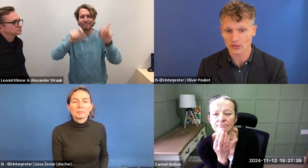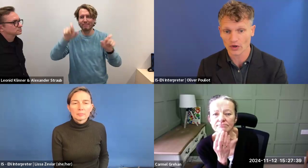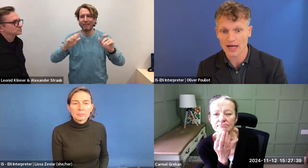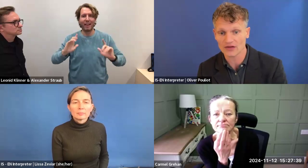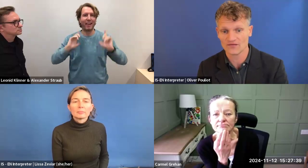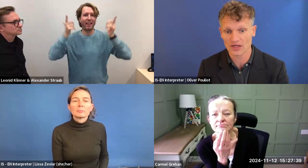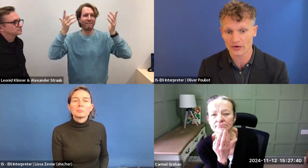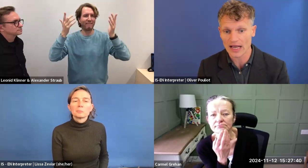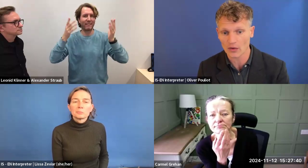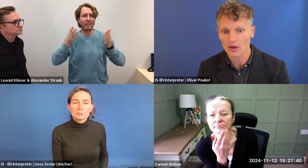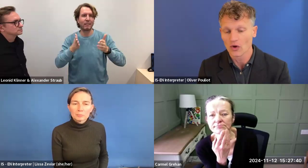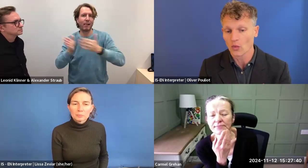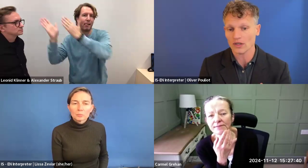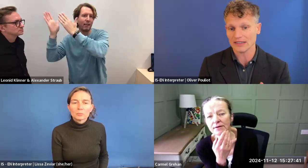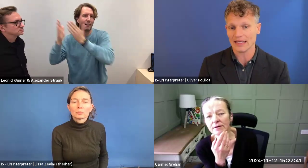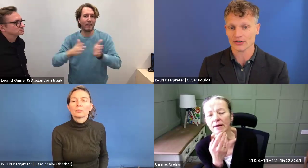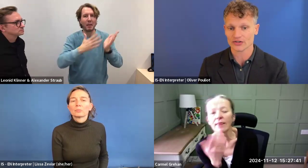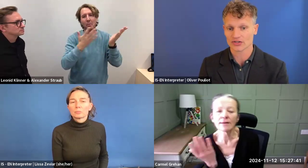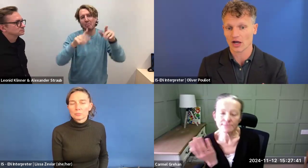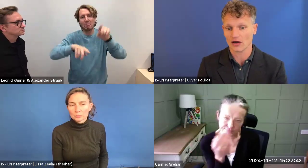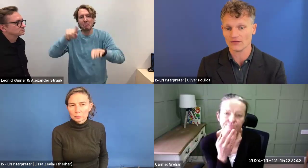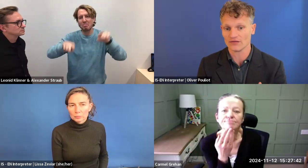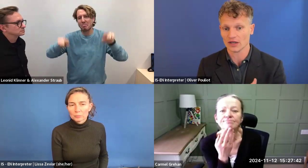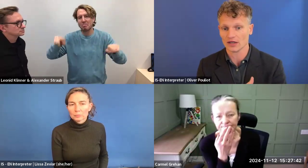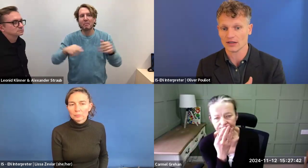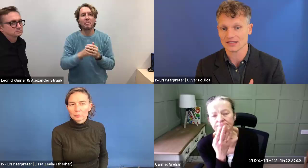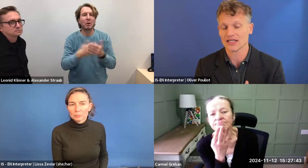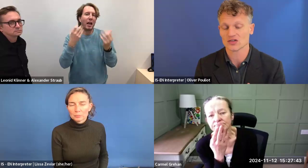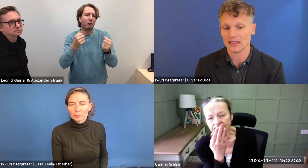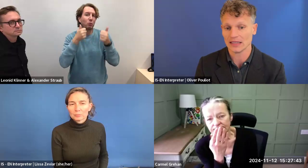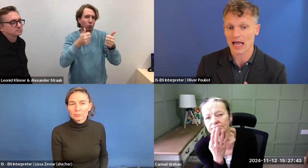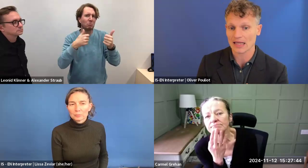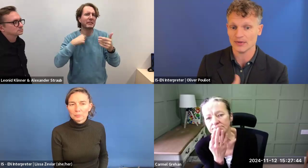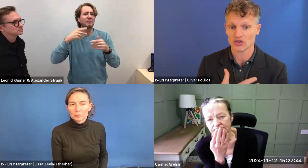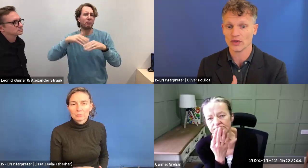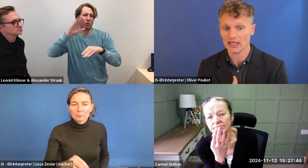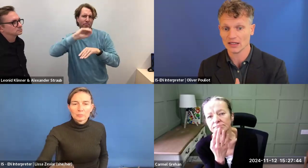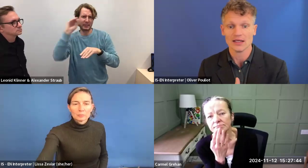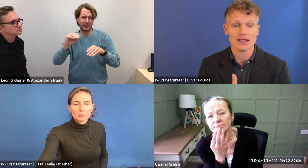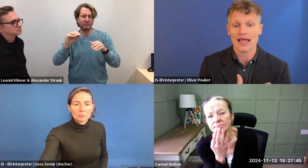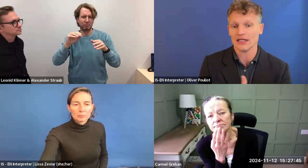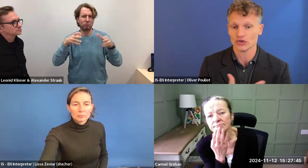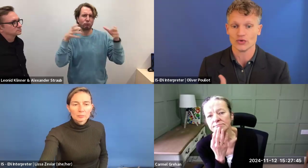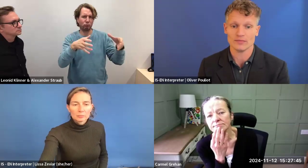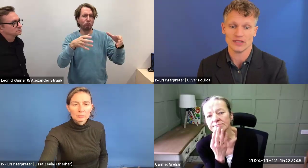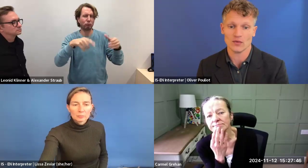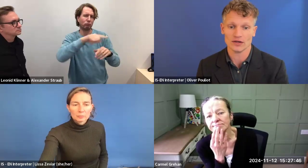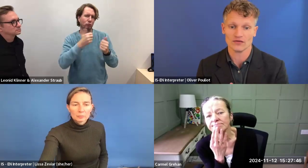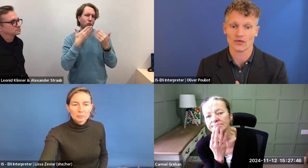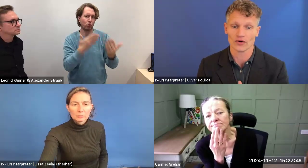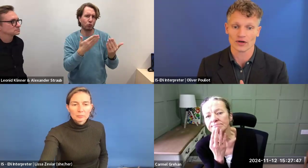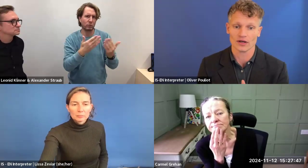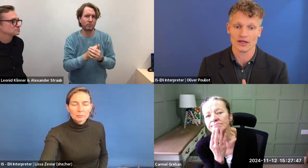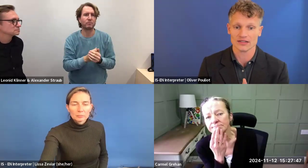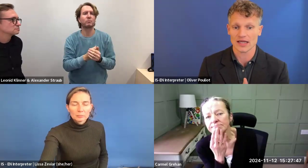right? What we're kind of figuring out what layers of assessment lie between A2 and